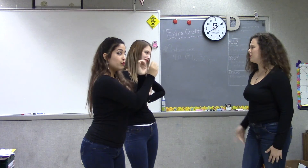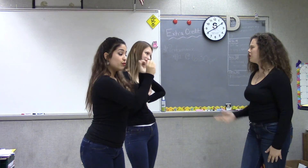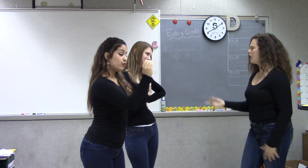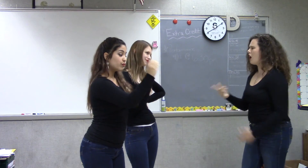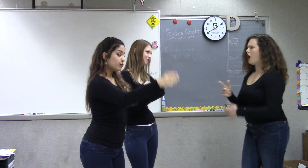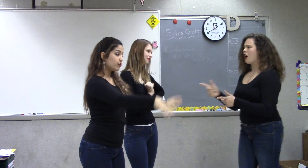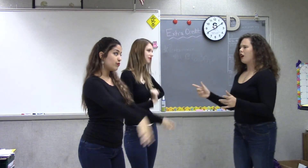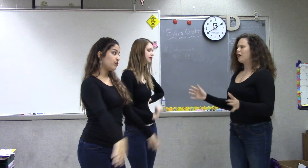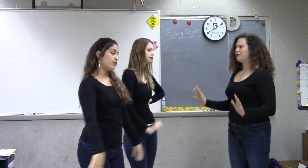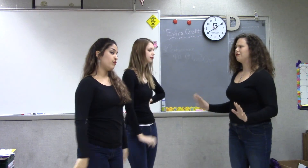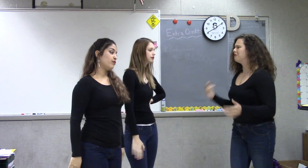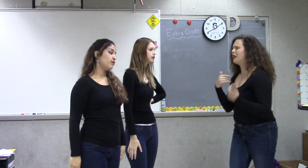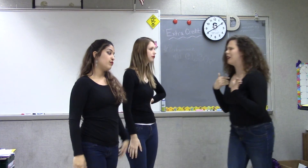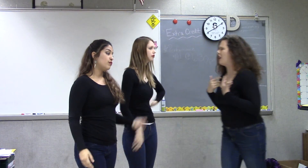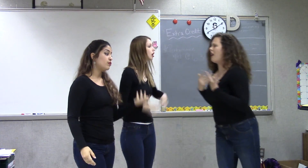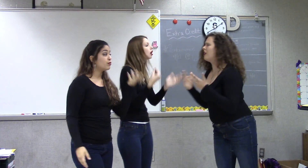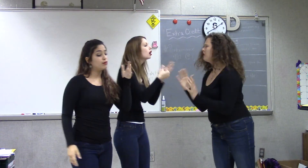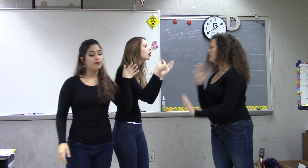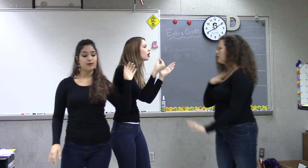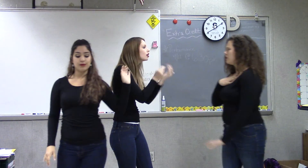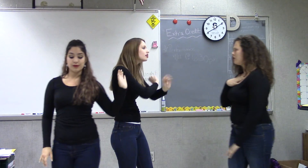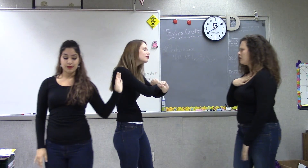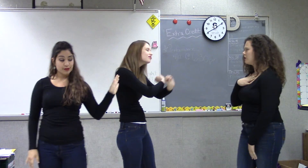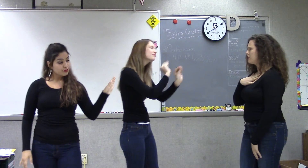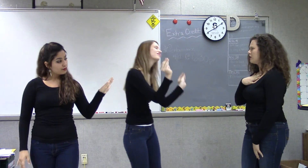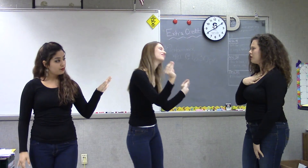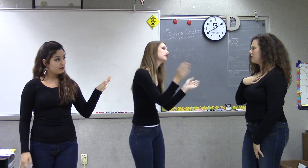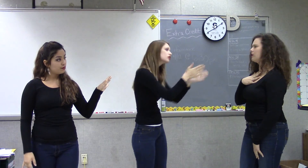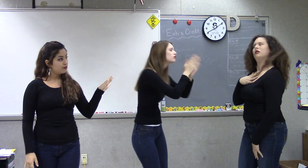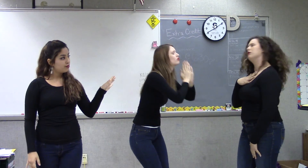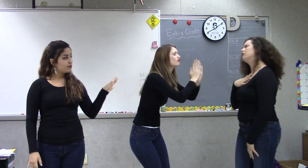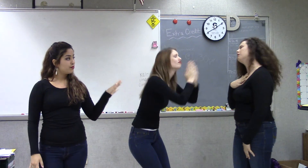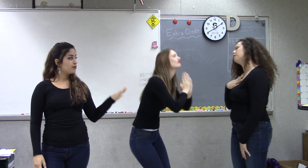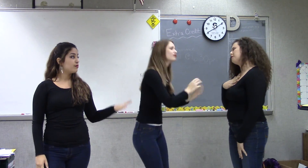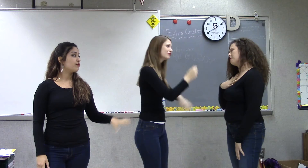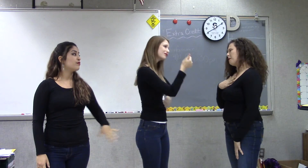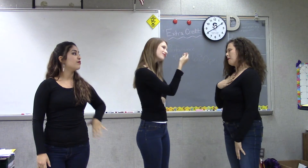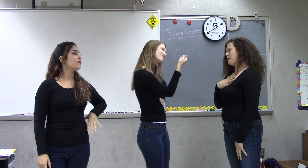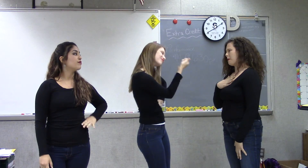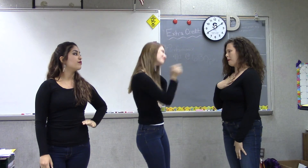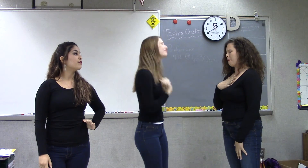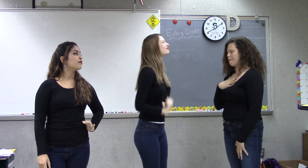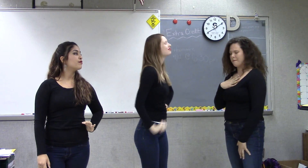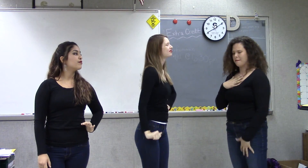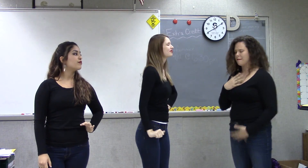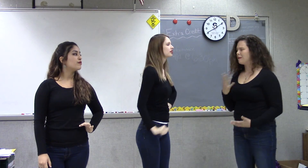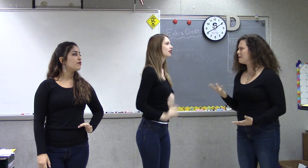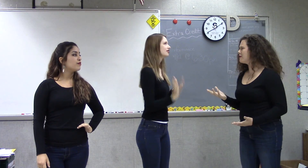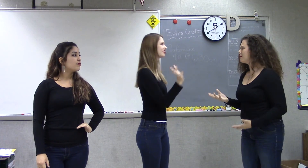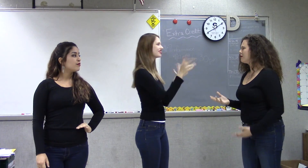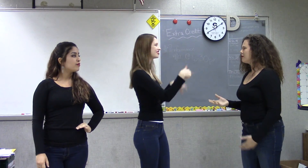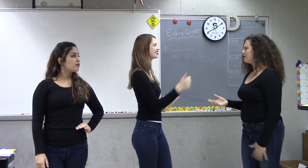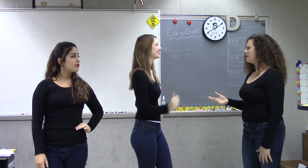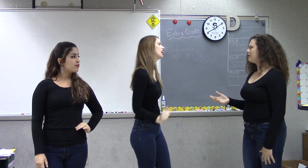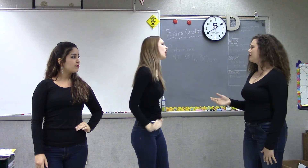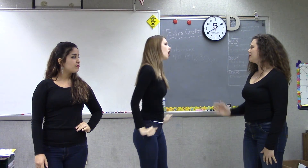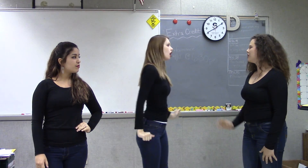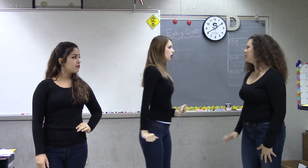for nothing, you know. But I don't have. I'm not asking much. Just a token, a trifle. You'll never even miss it.